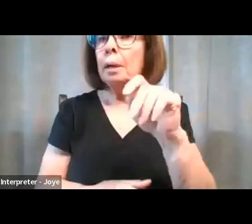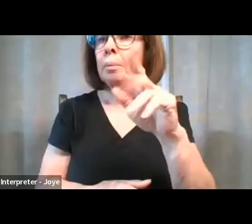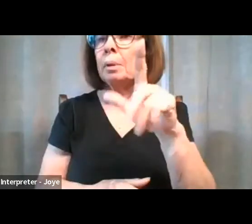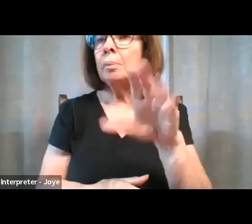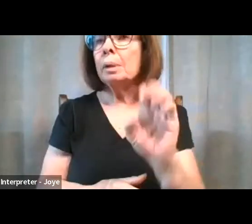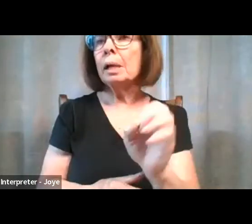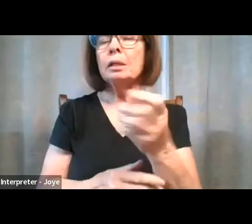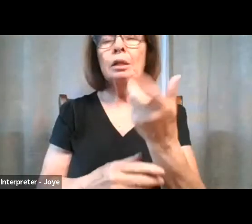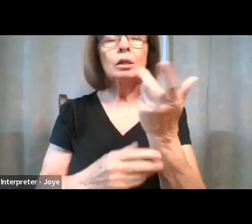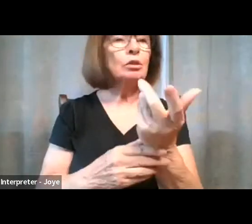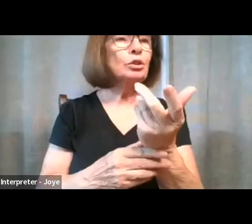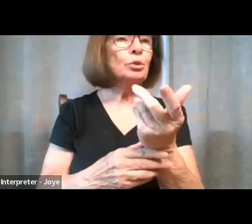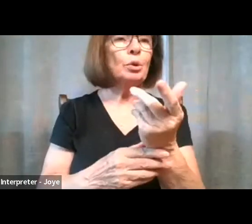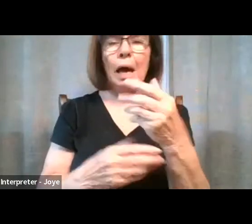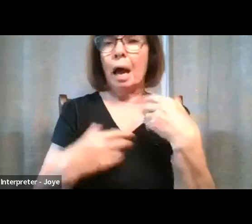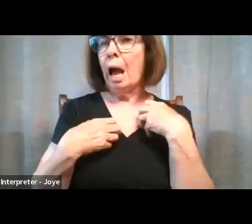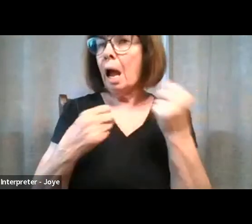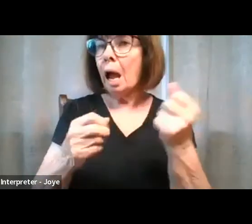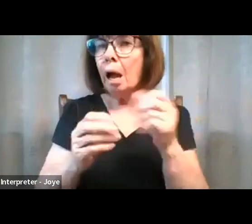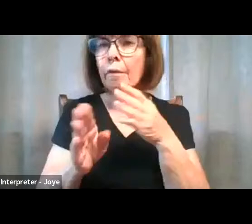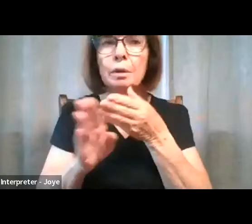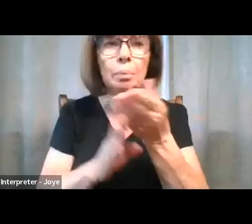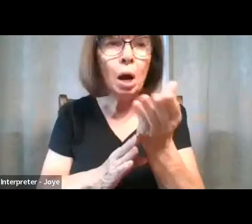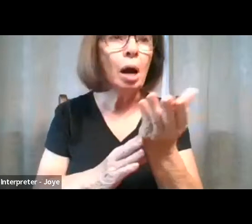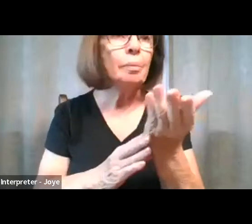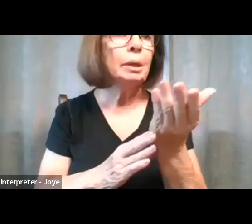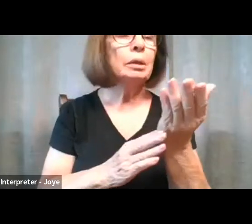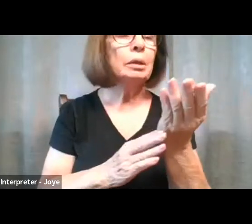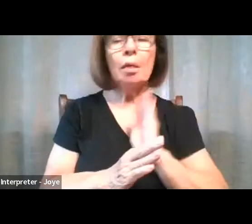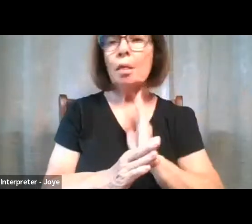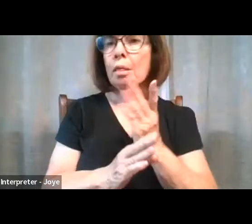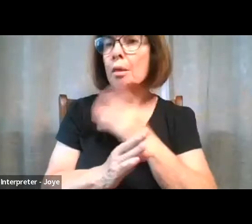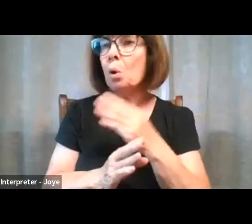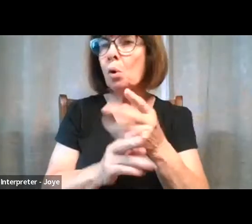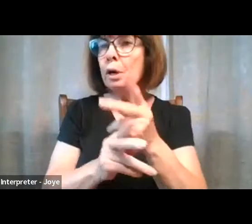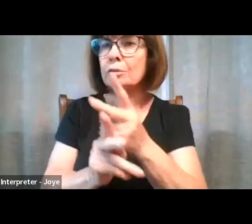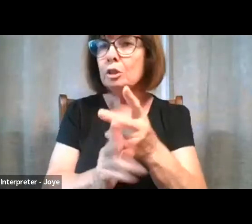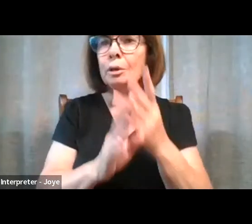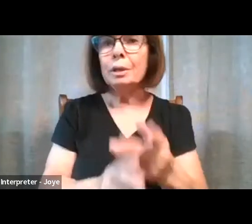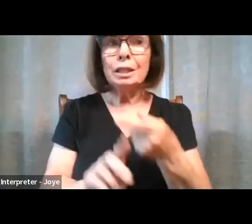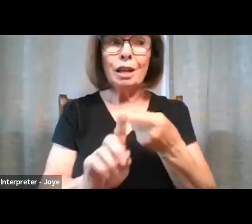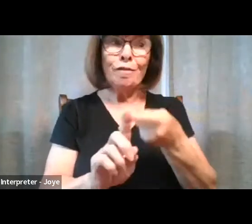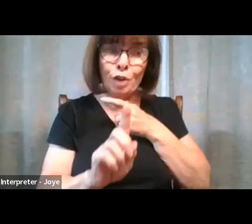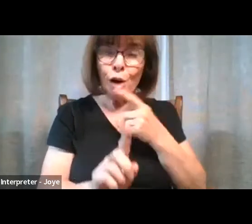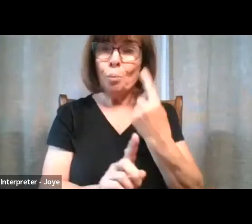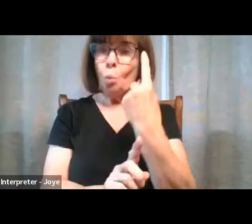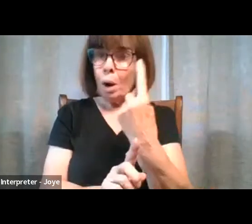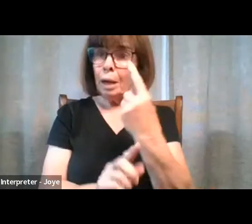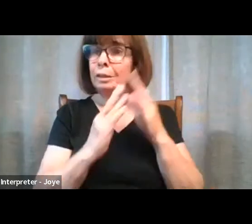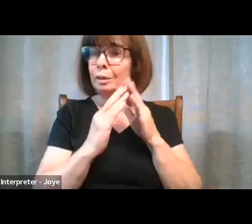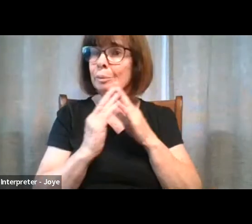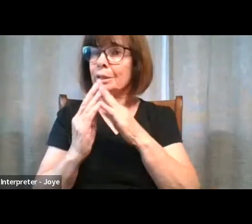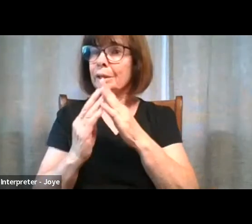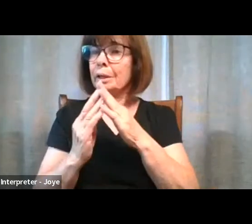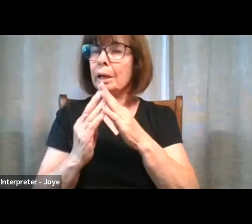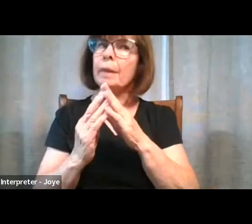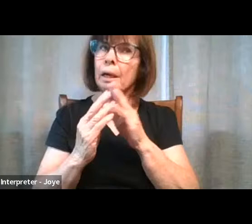of supervisors, from the community, literally from the community, right? And then vice